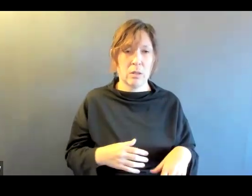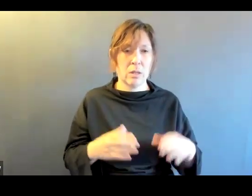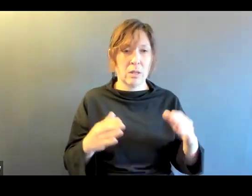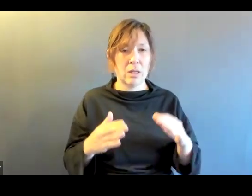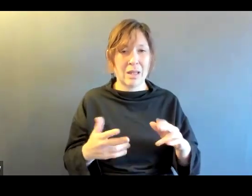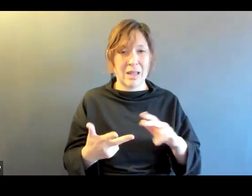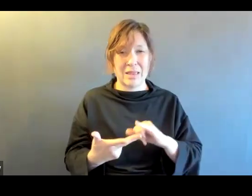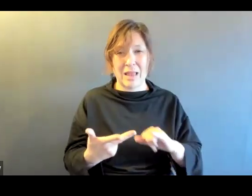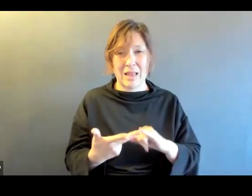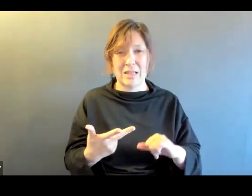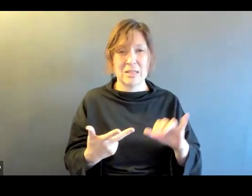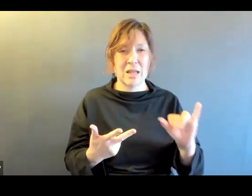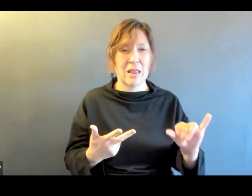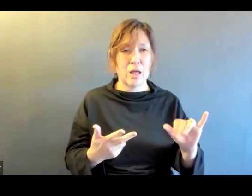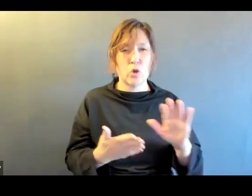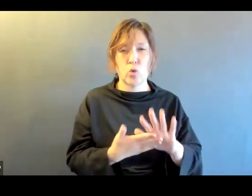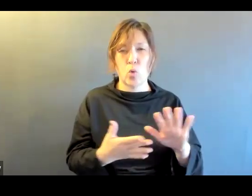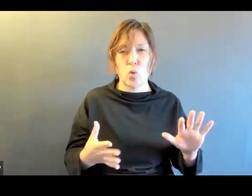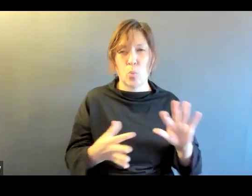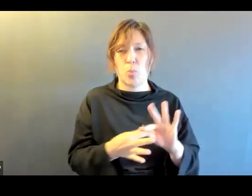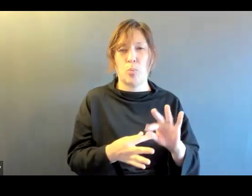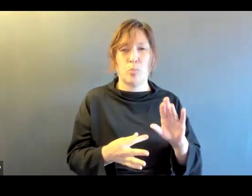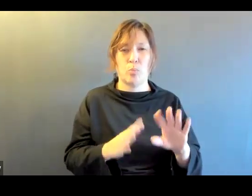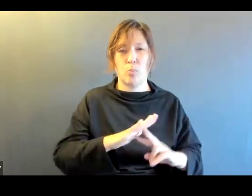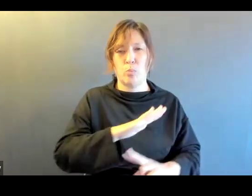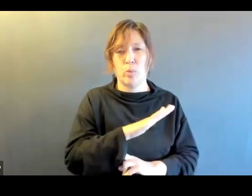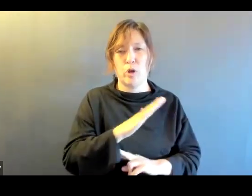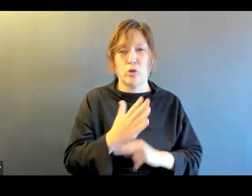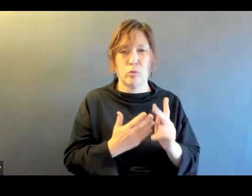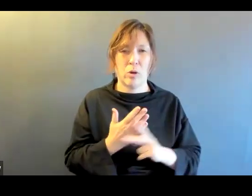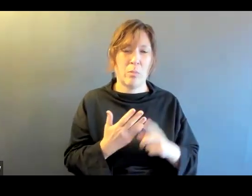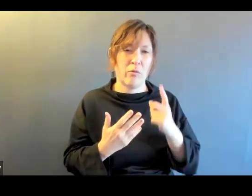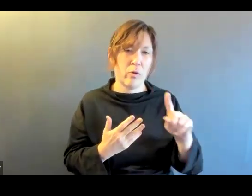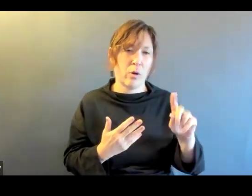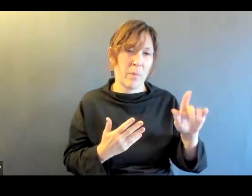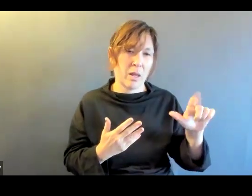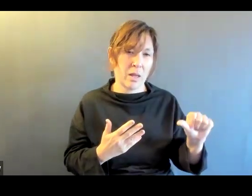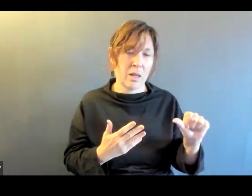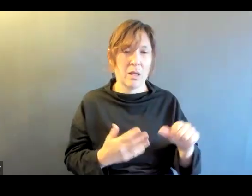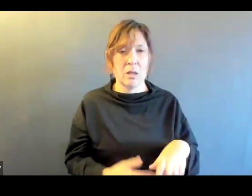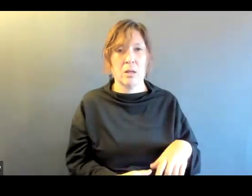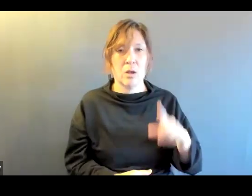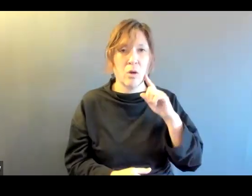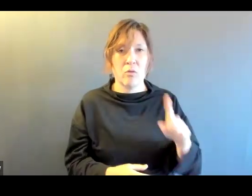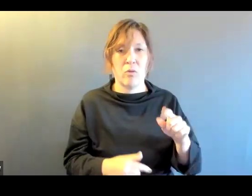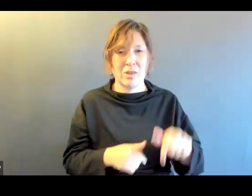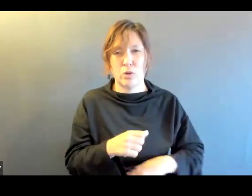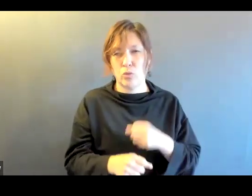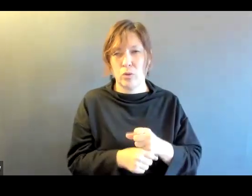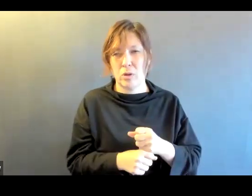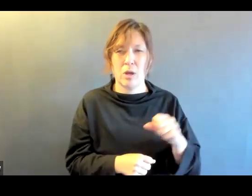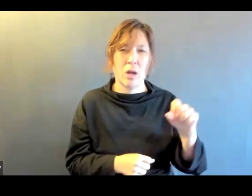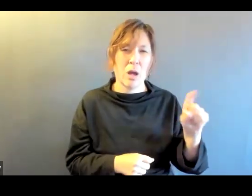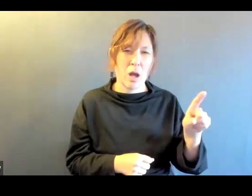the school-based bridge program at Boston Latin Academy for the school year 25-26, serving 100 students.